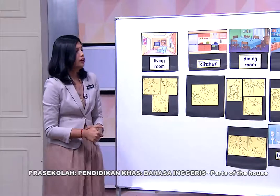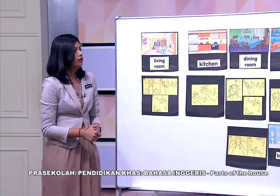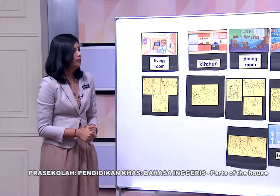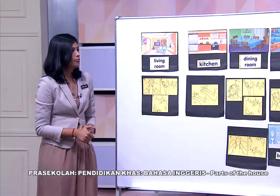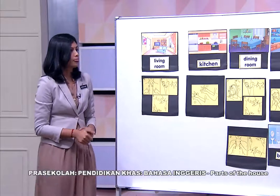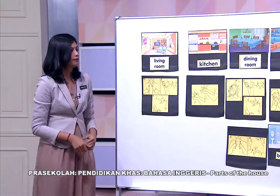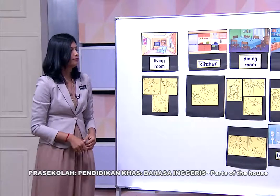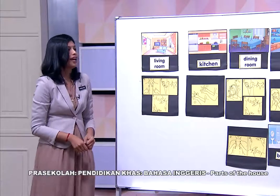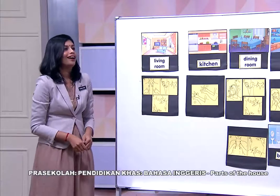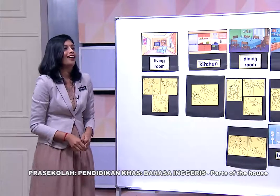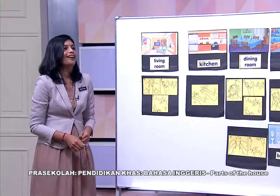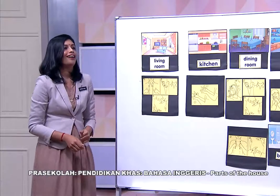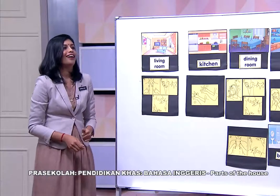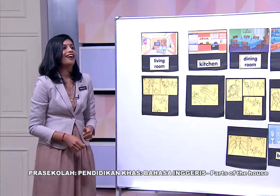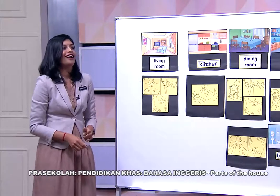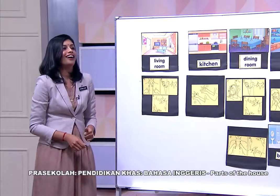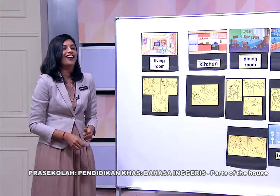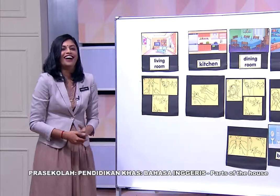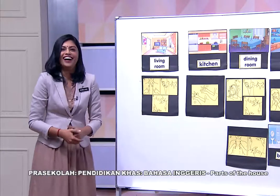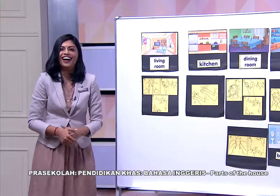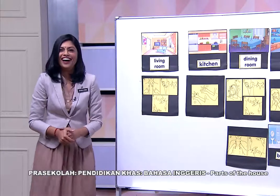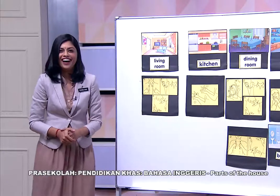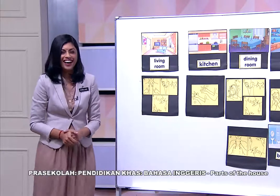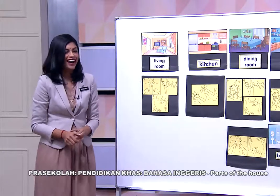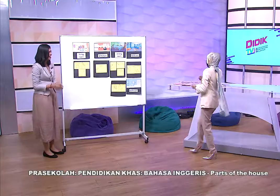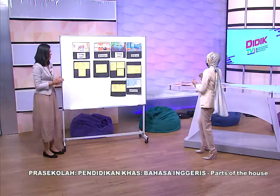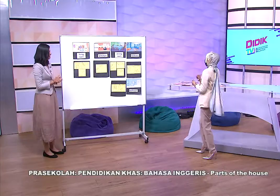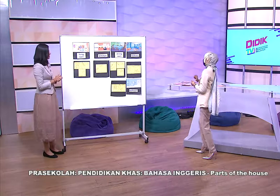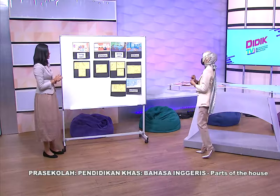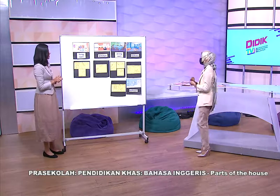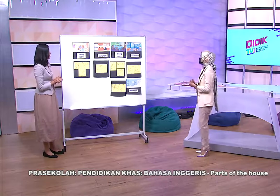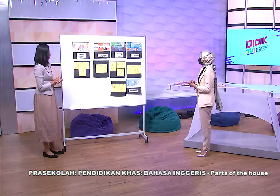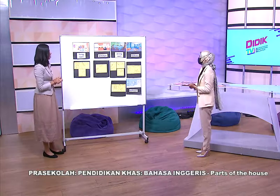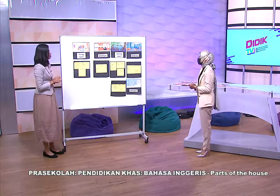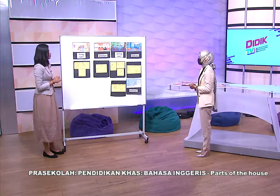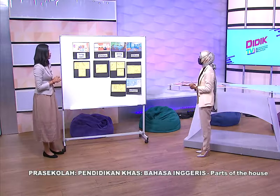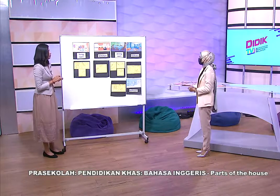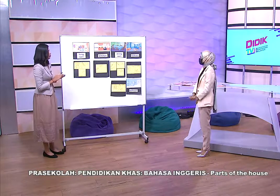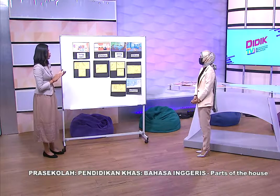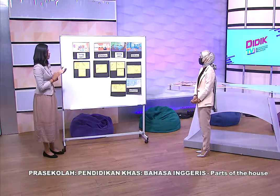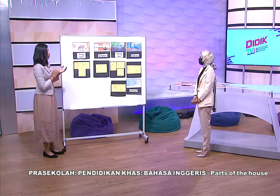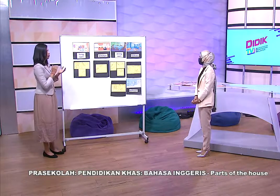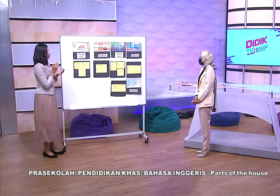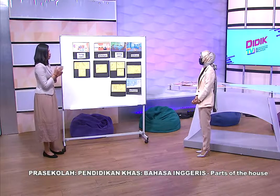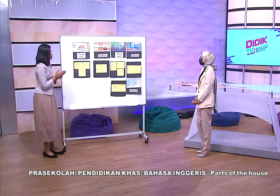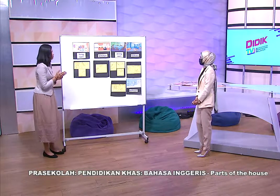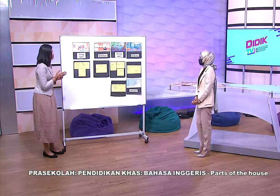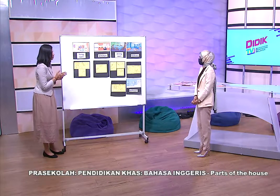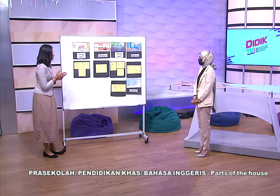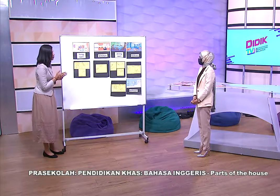So I like this one. Very simple. Bath. Room. Okay. Okay. So, Mira, before we go on, I would